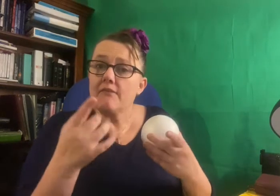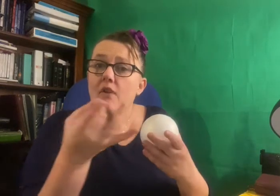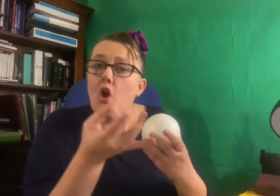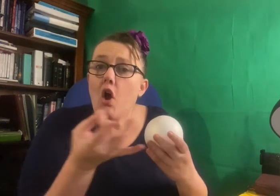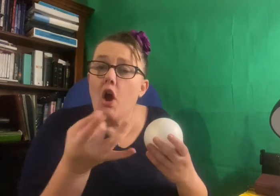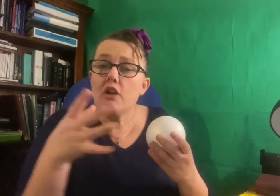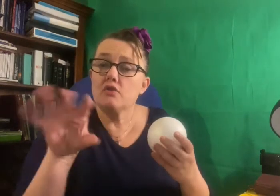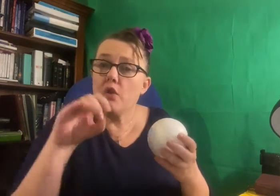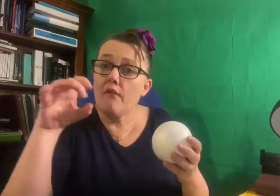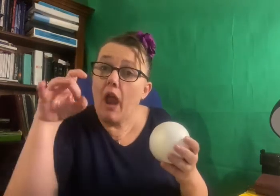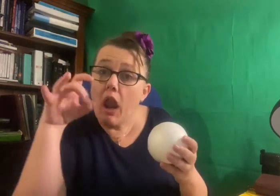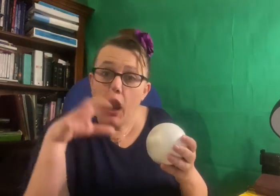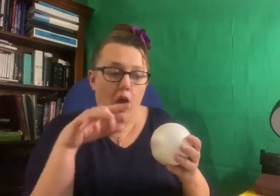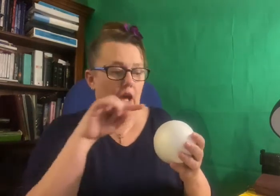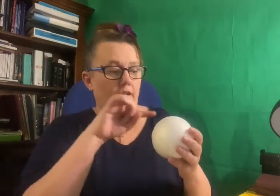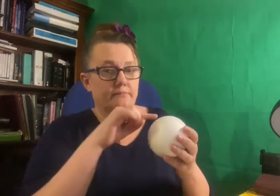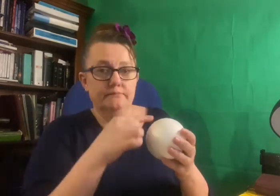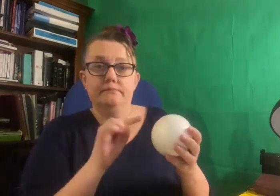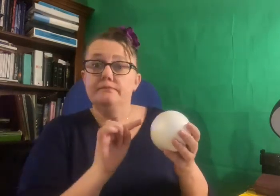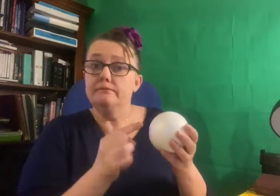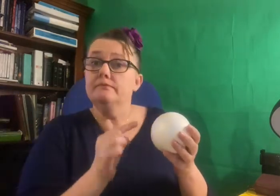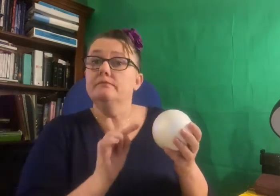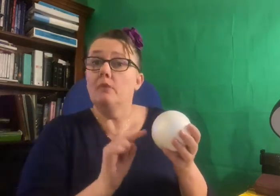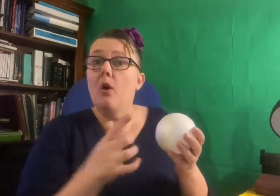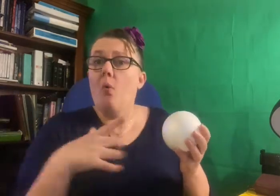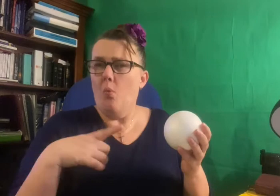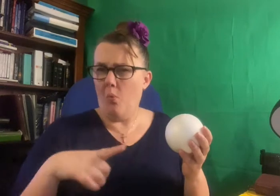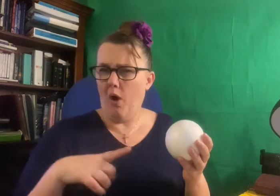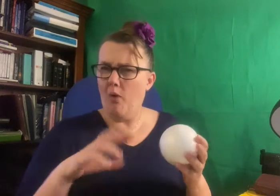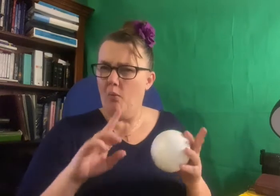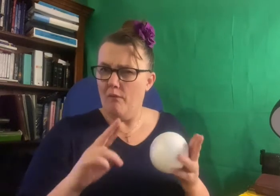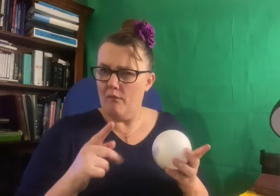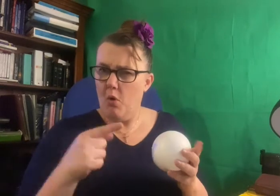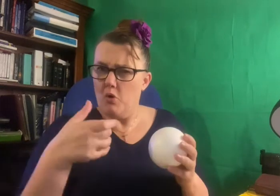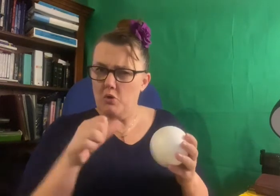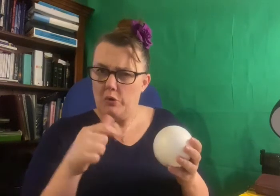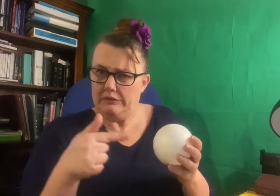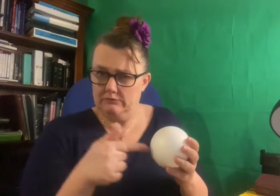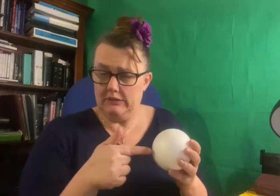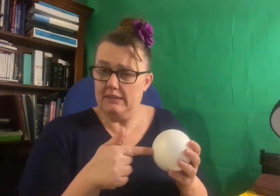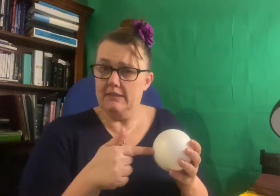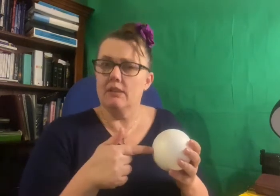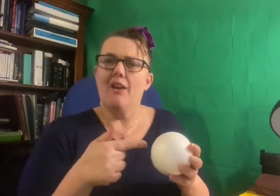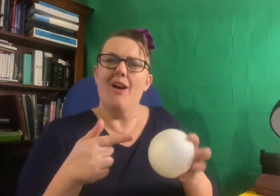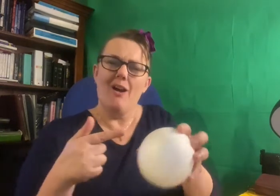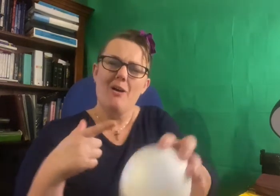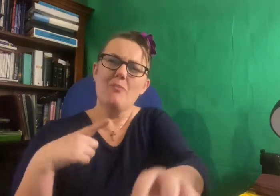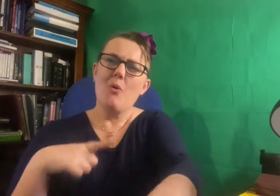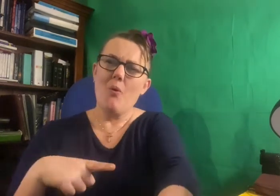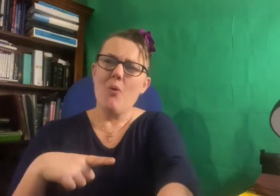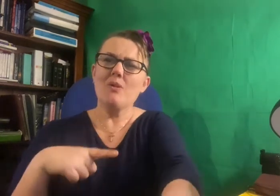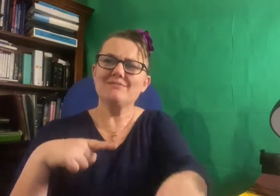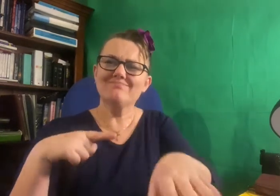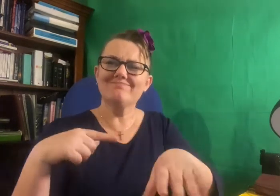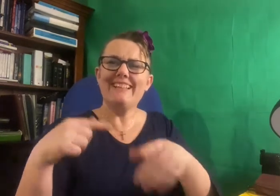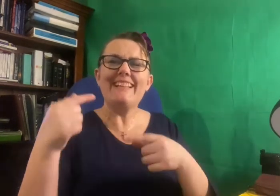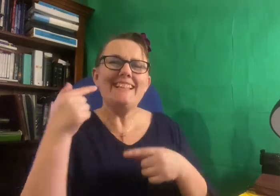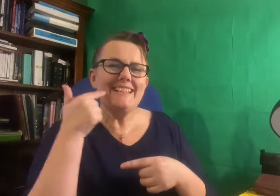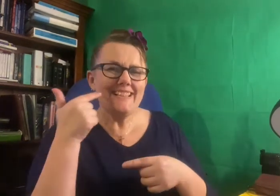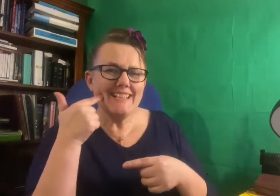the different kinds of light that appear on a surface. I'm going to use the ball because it's much